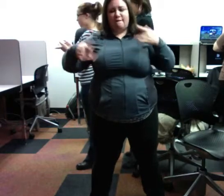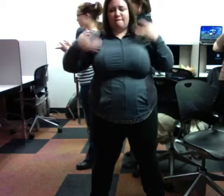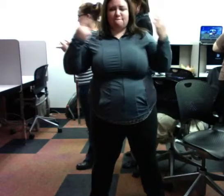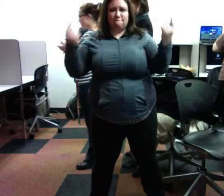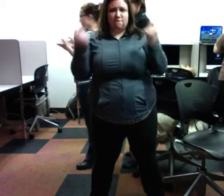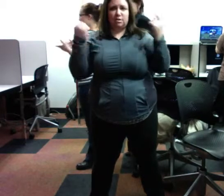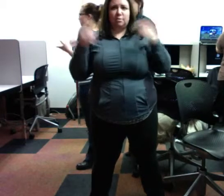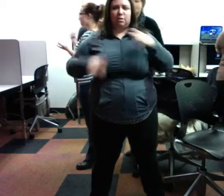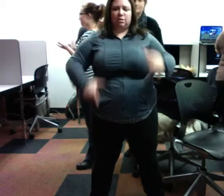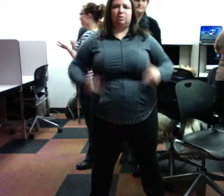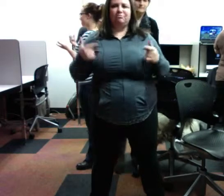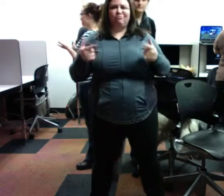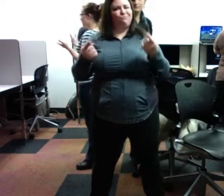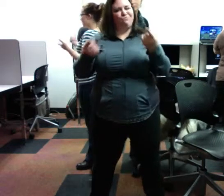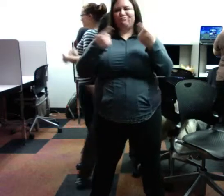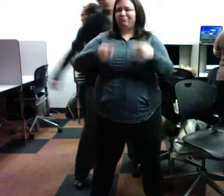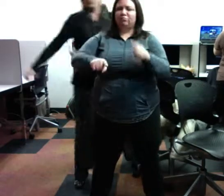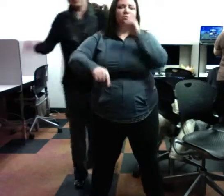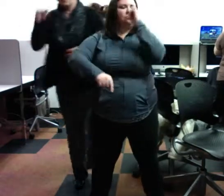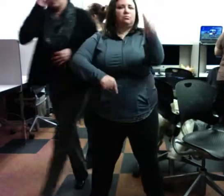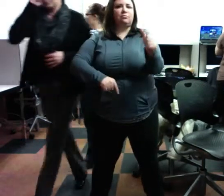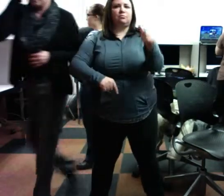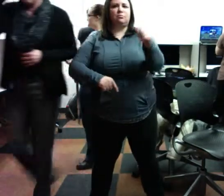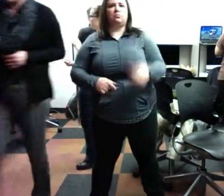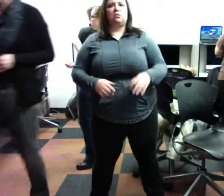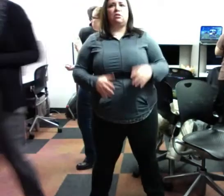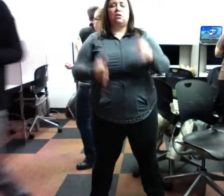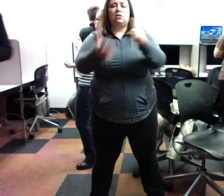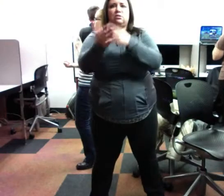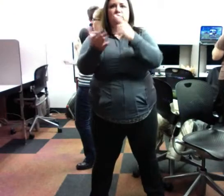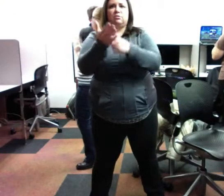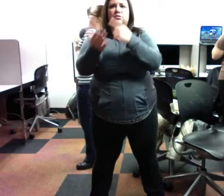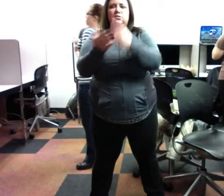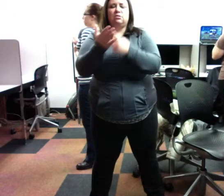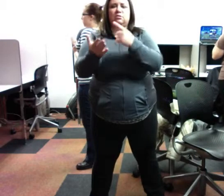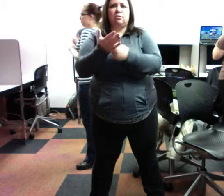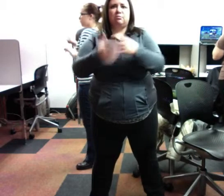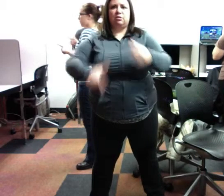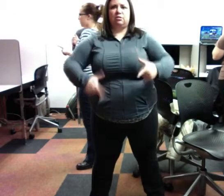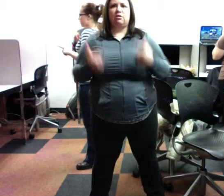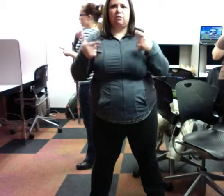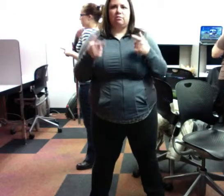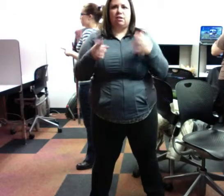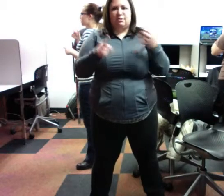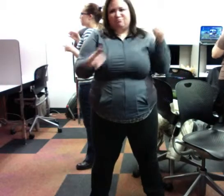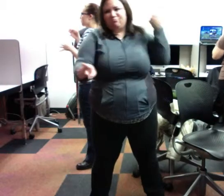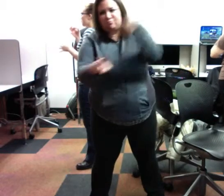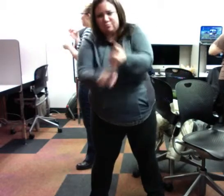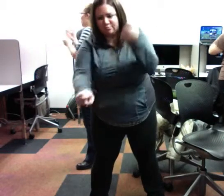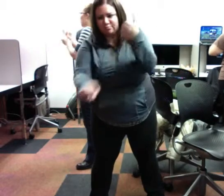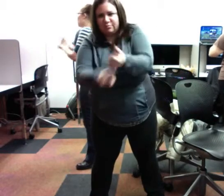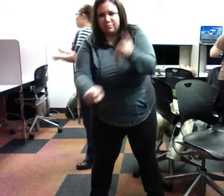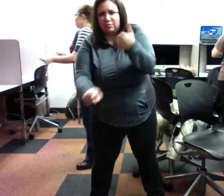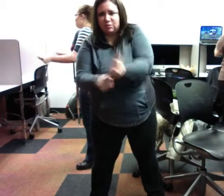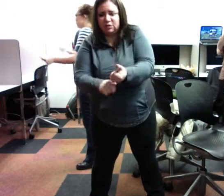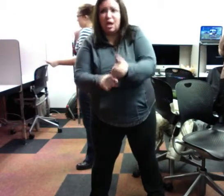Sometimes life's going to hit you in the head with a brick. Don't lose faith. I'm convinced that the only thing that kept me going was